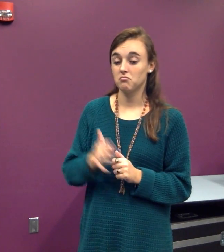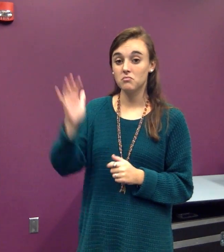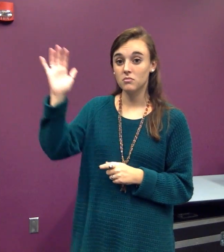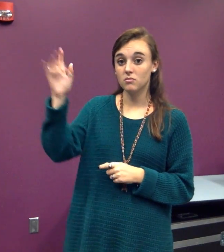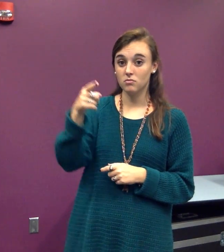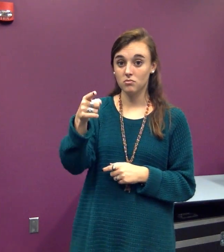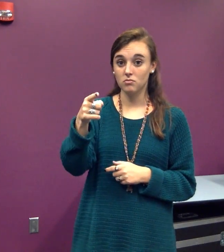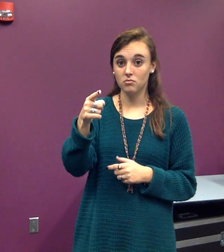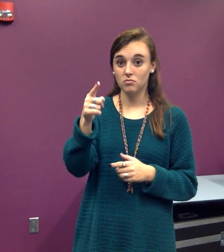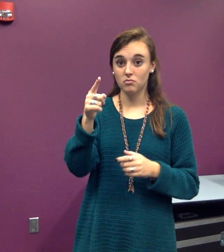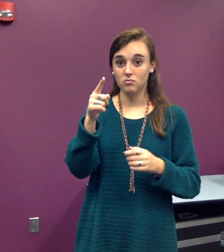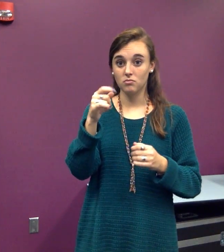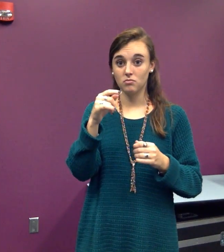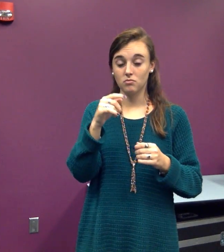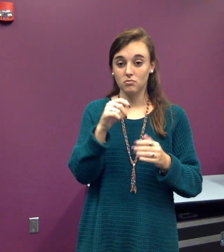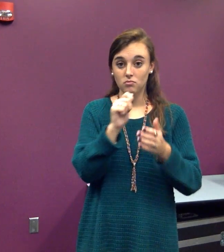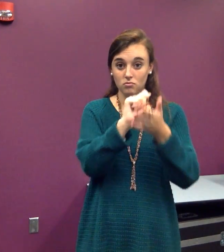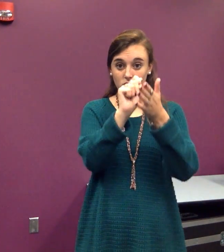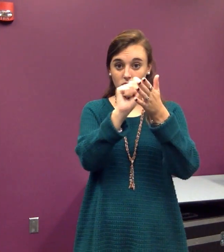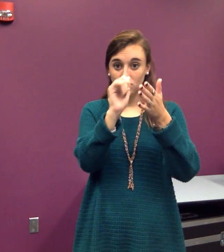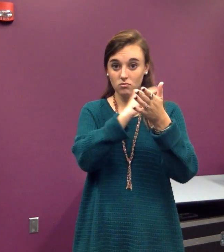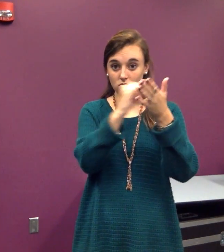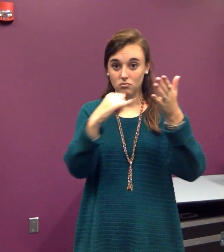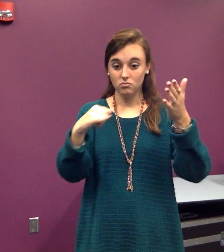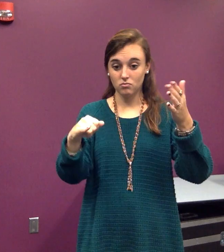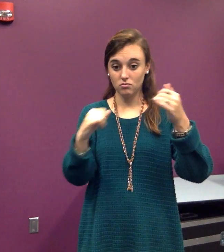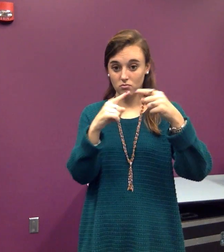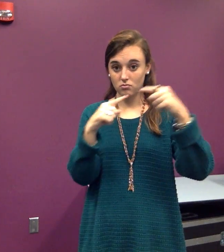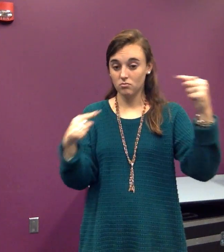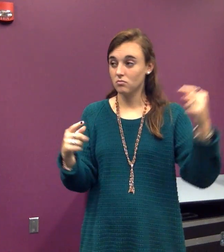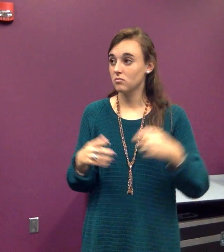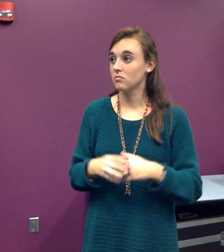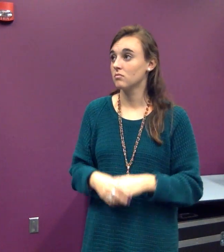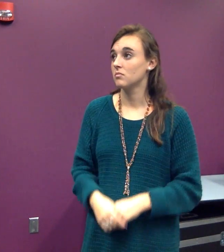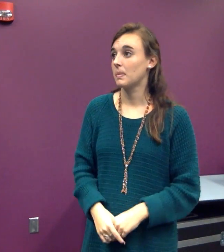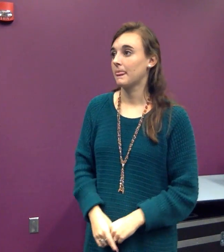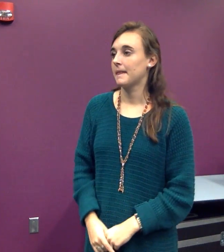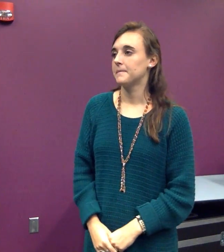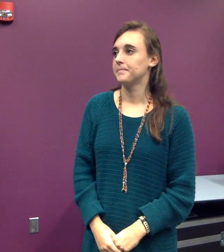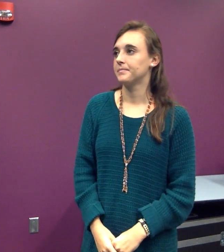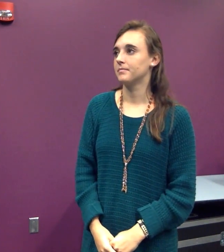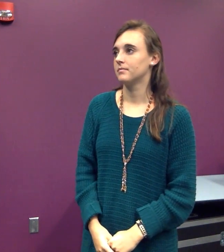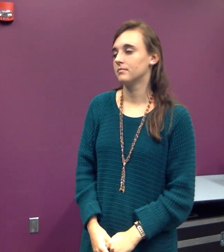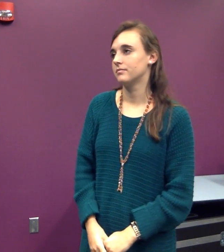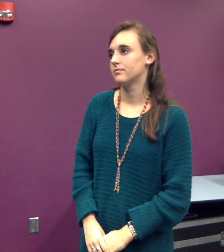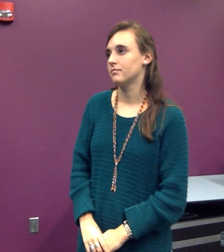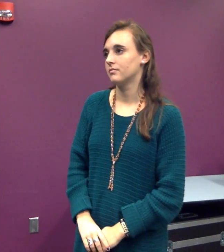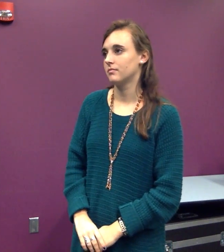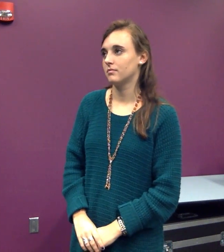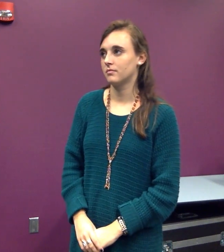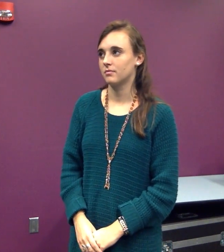Okay, we'll wait for those people that just got the triangle. What you may do, if you like, is go to the bottom of the